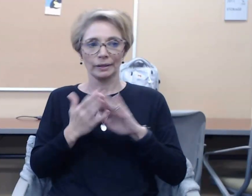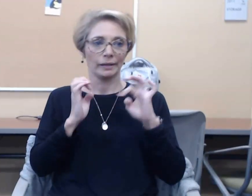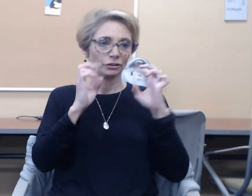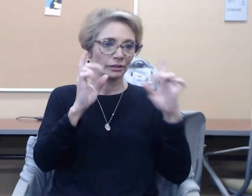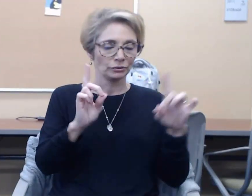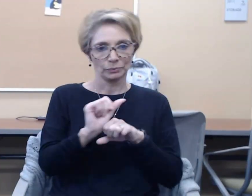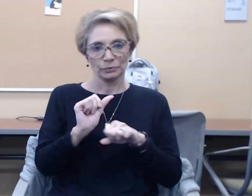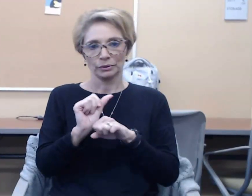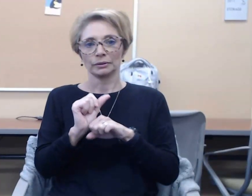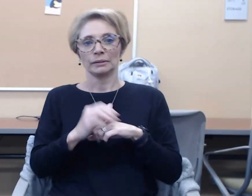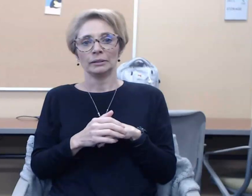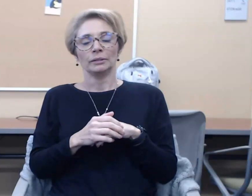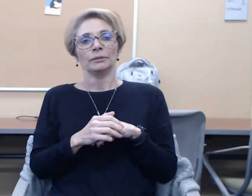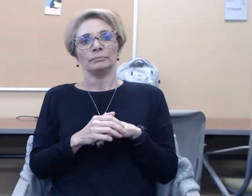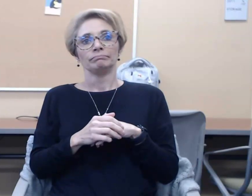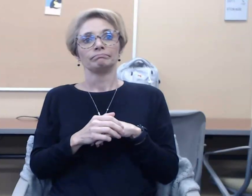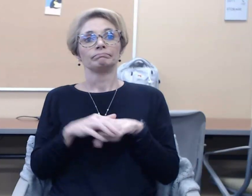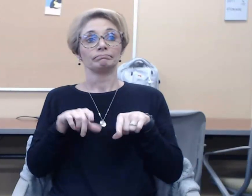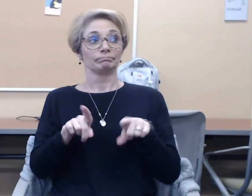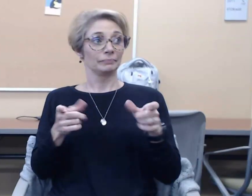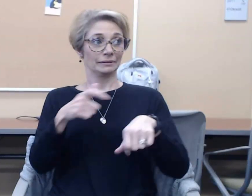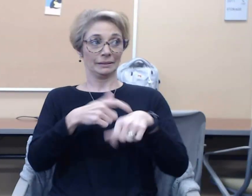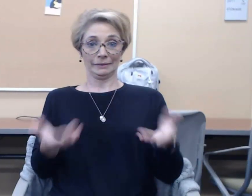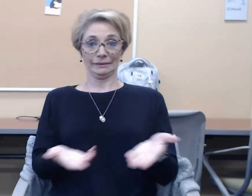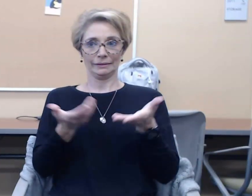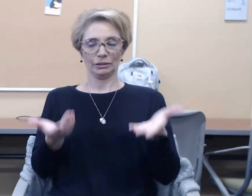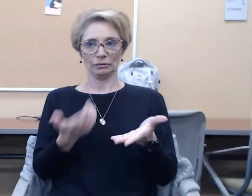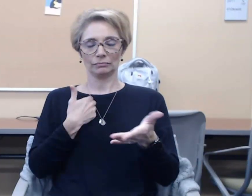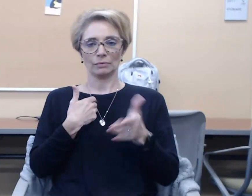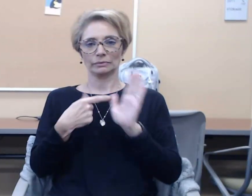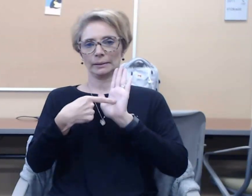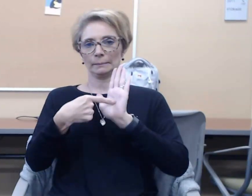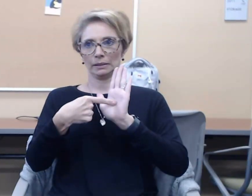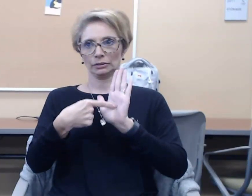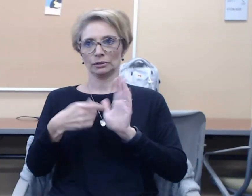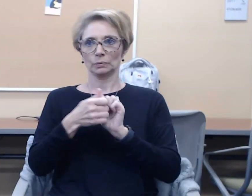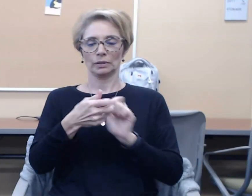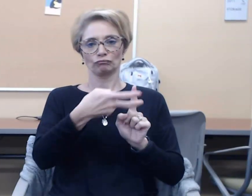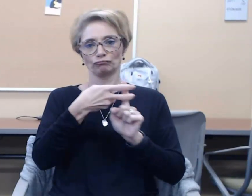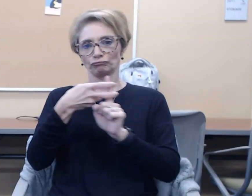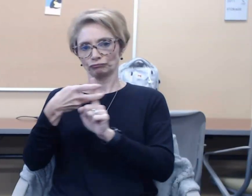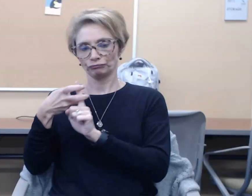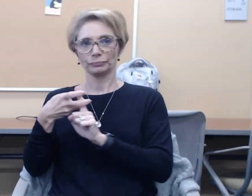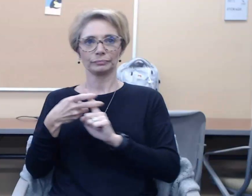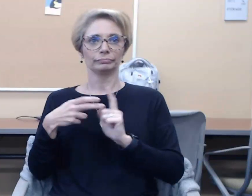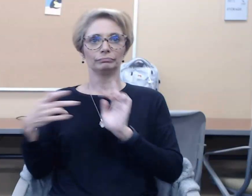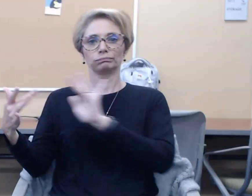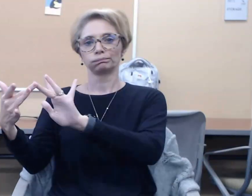my time here, I was also an ambassador for our college, so I helped with recruitment and outreach, specifically for our